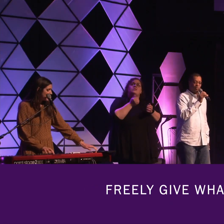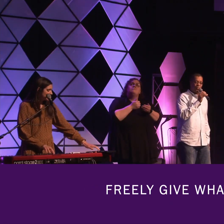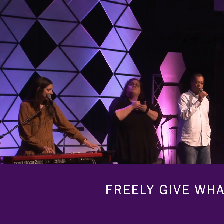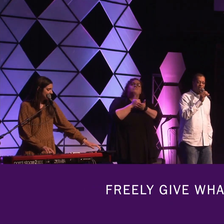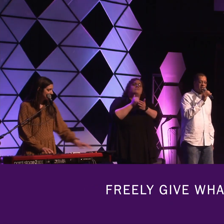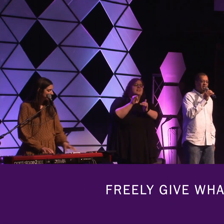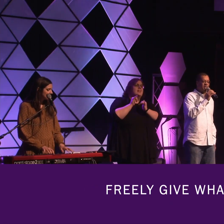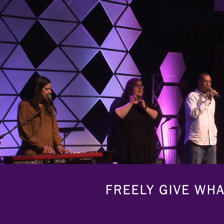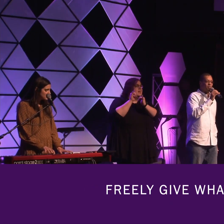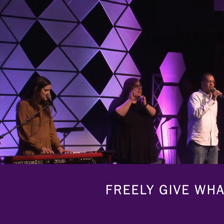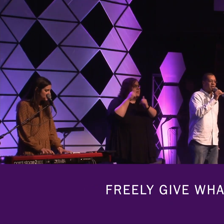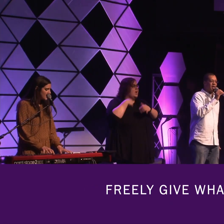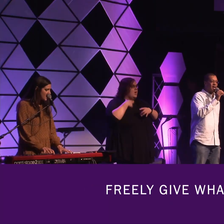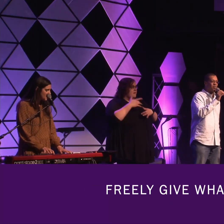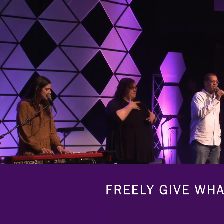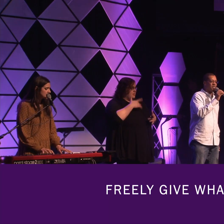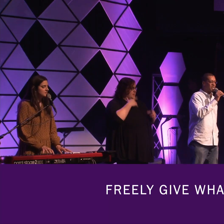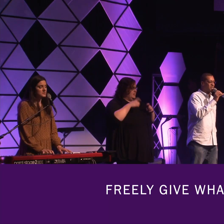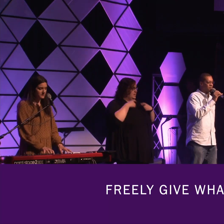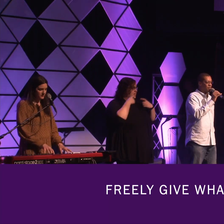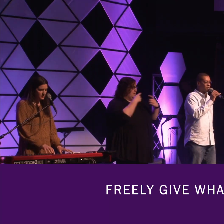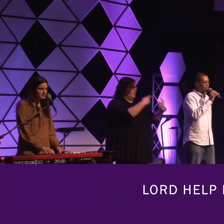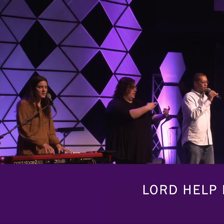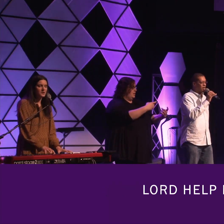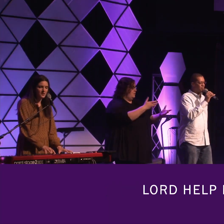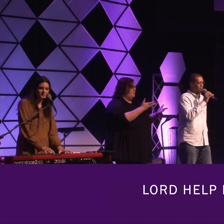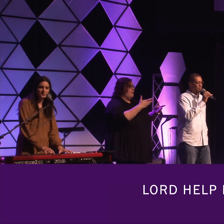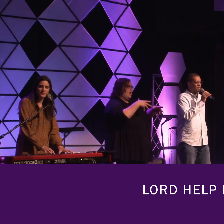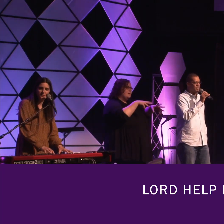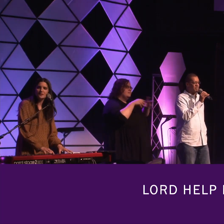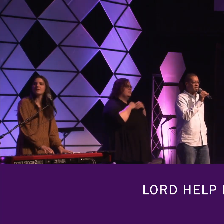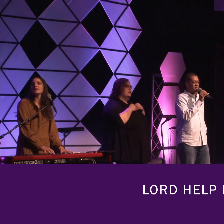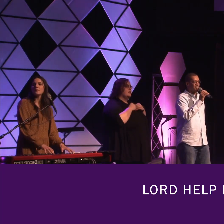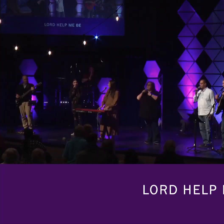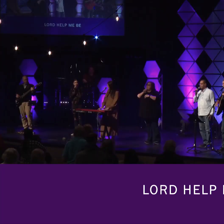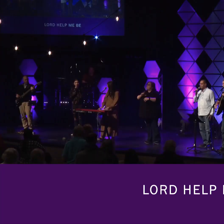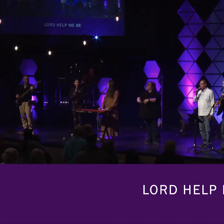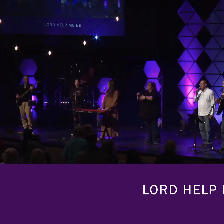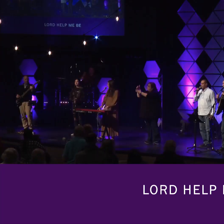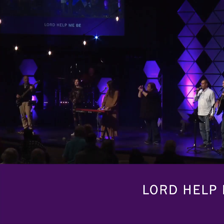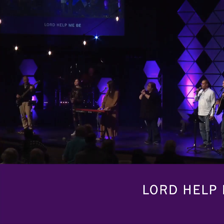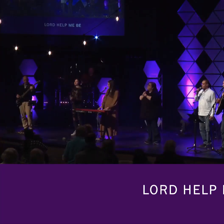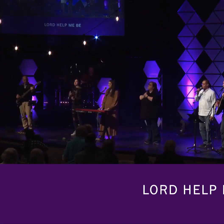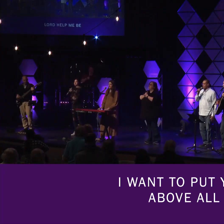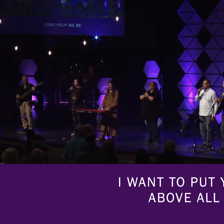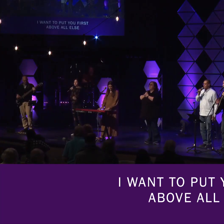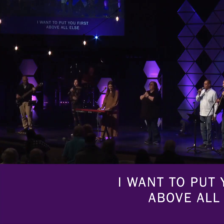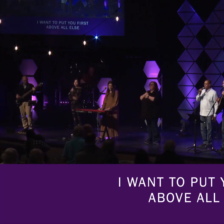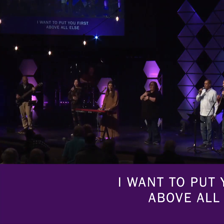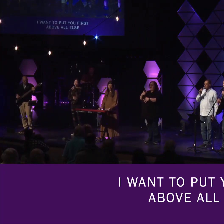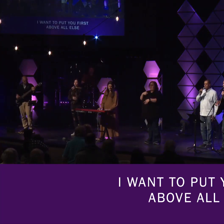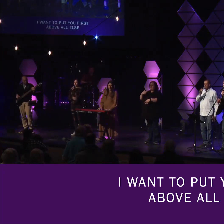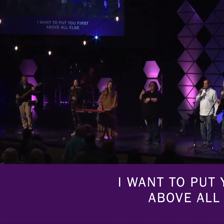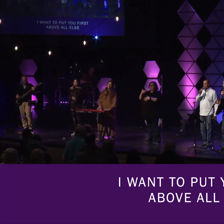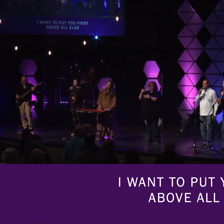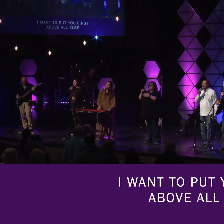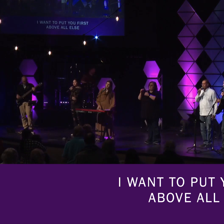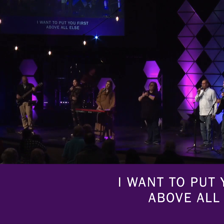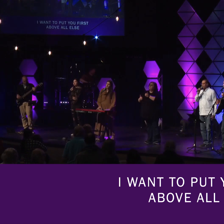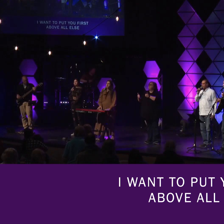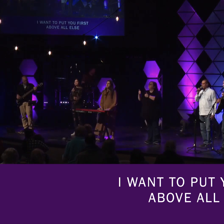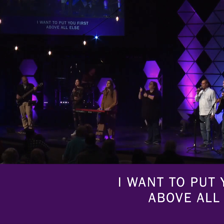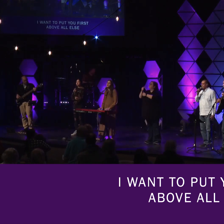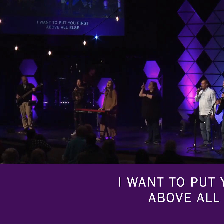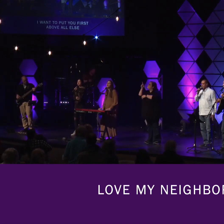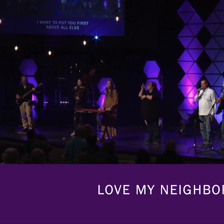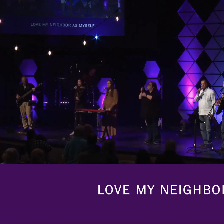feet, freely give what I receive, Lord, help me be. Want to put you first above